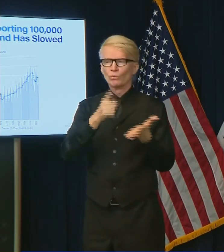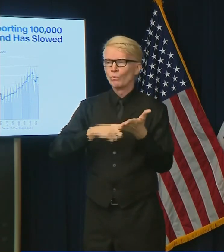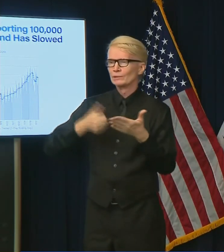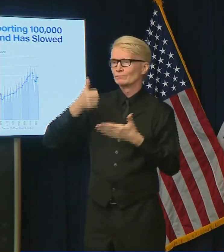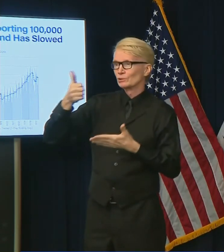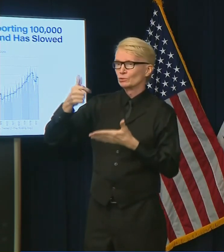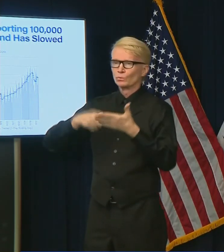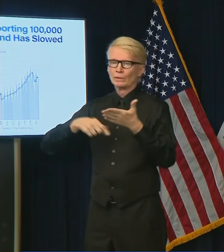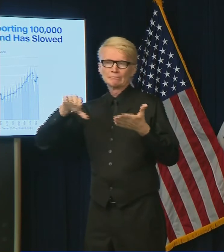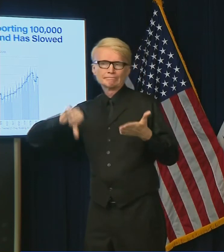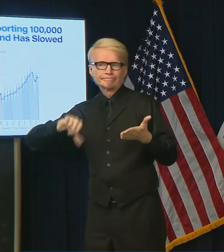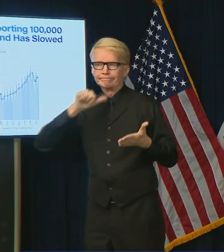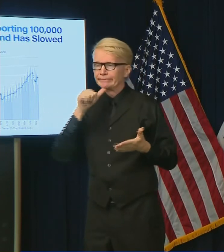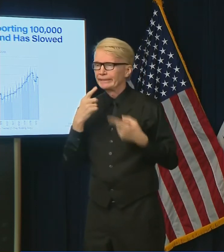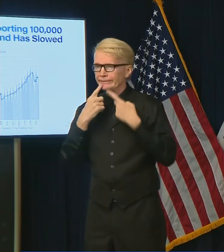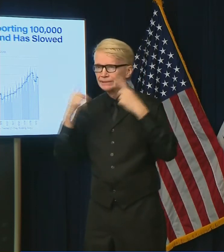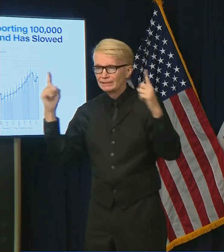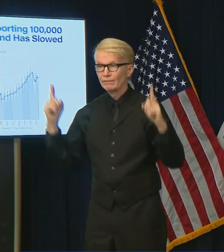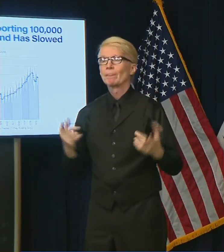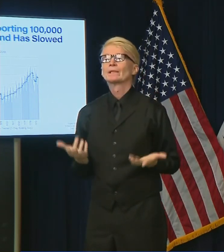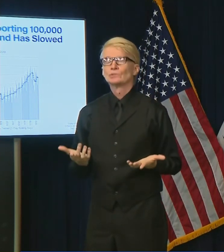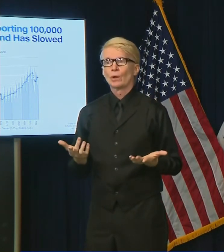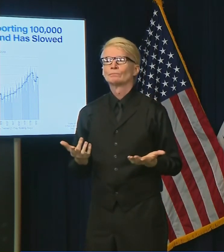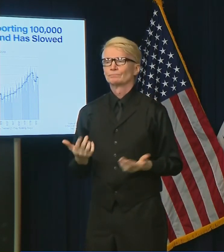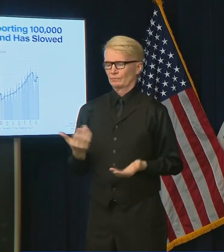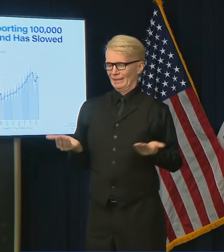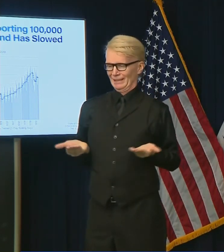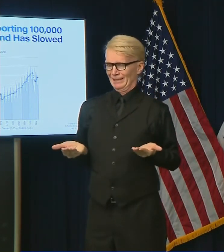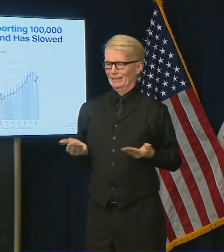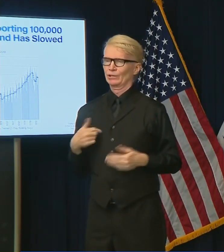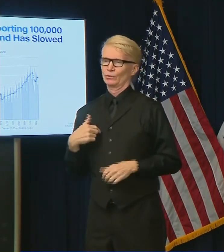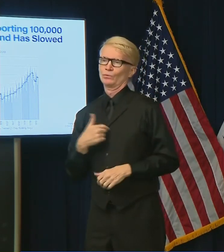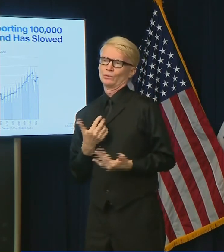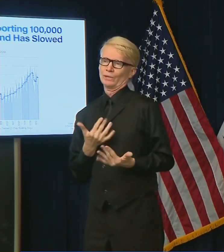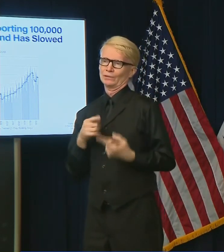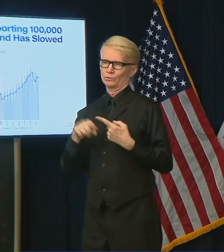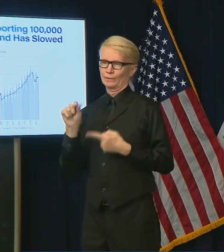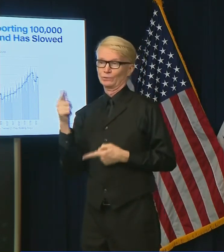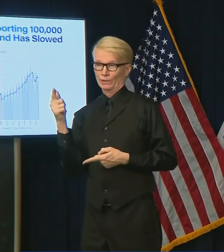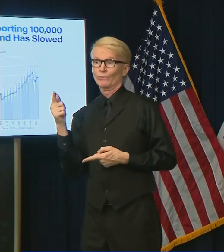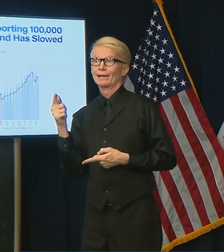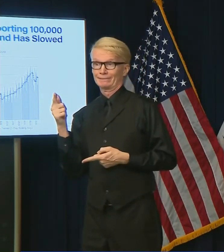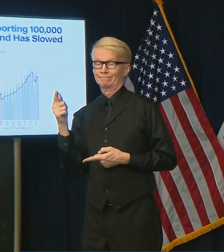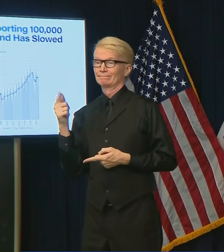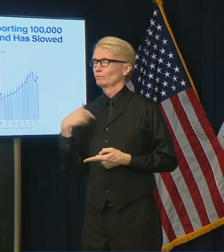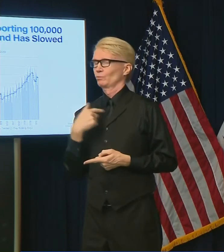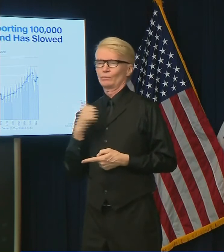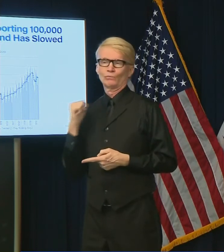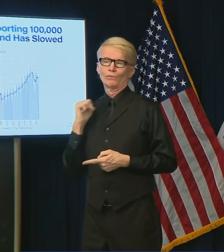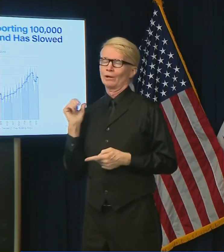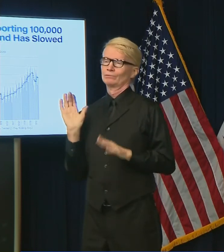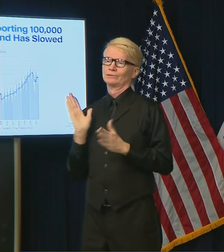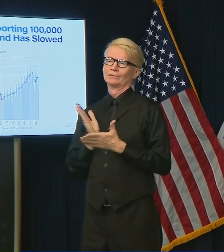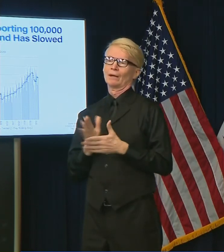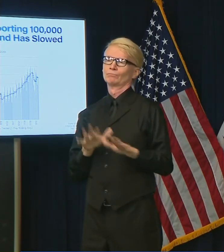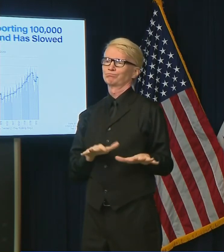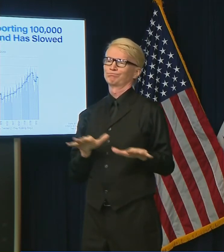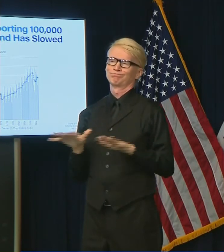to 2021, here in Illinois, we're not taking our foot off the gas in our efforts to ramp up testing even